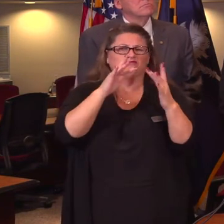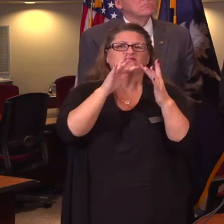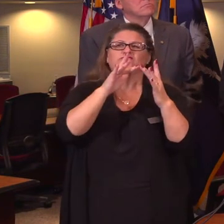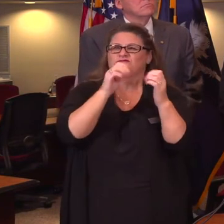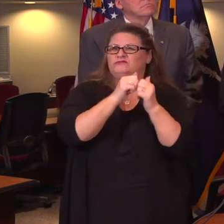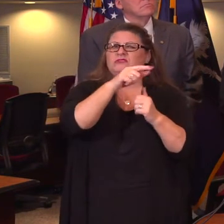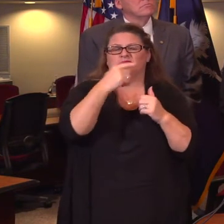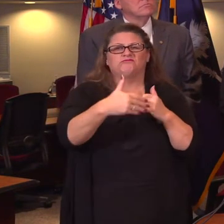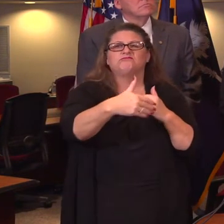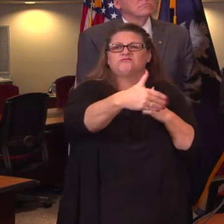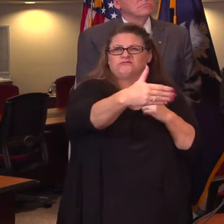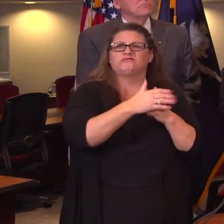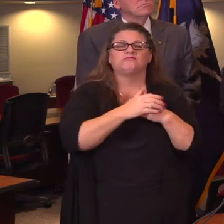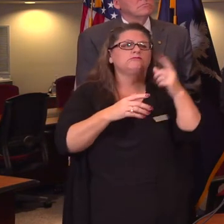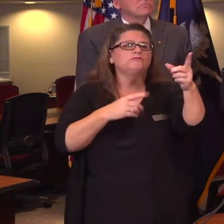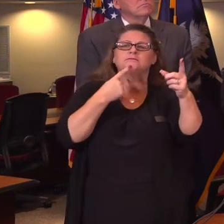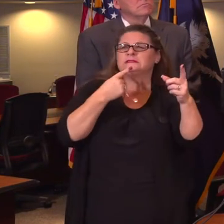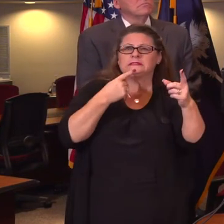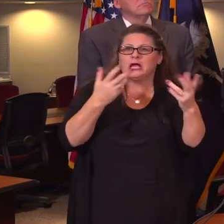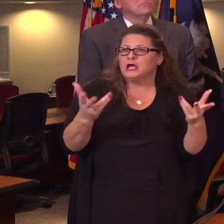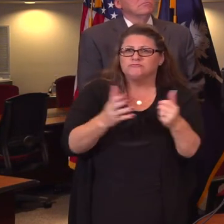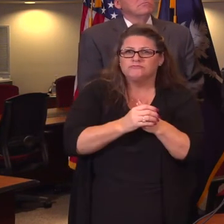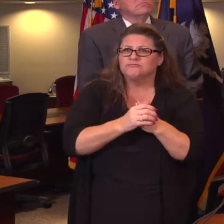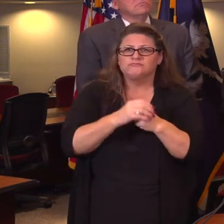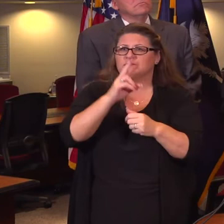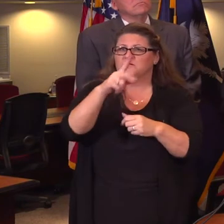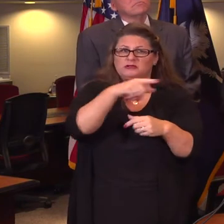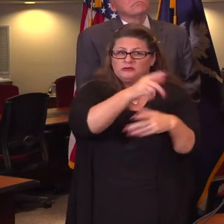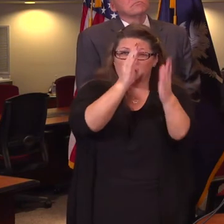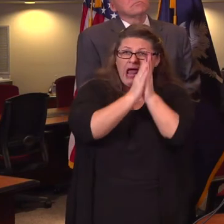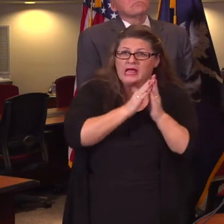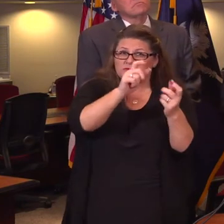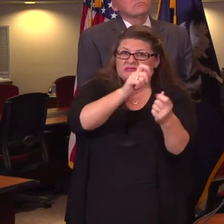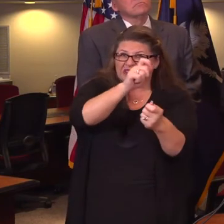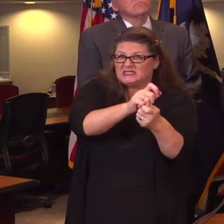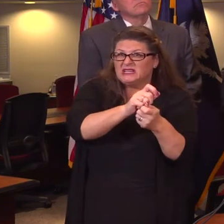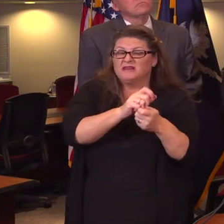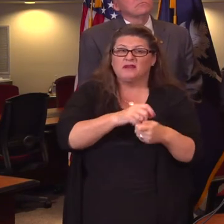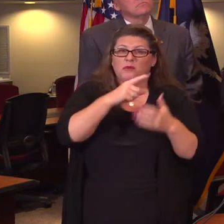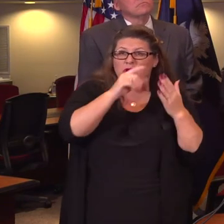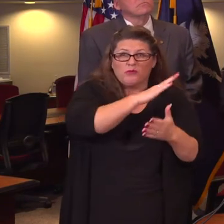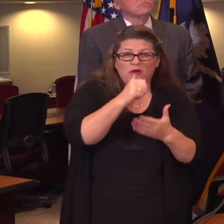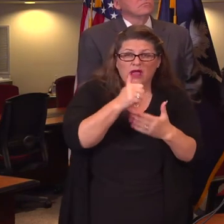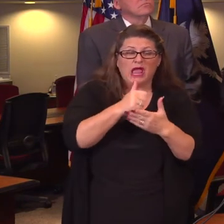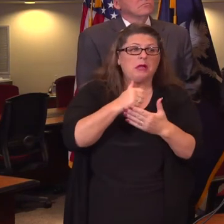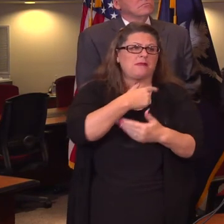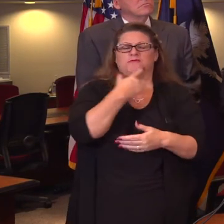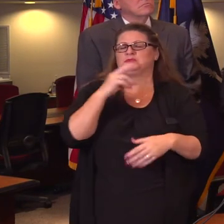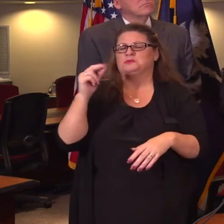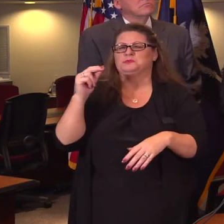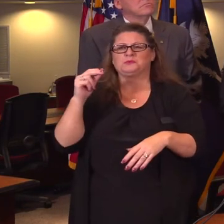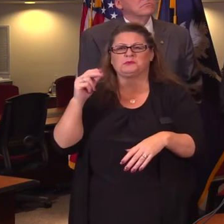constant communication. And what was your conversation with the Vice President? Did you ask him for anything specifically you need help with, or what was that conversation? No, he